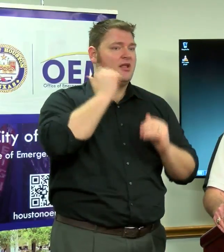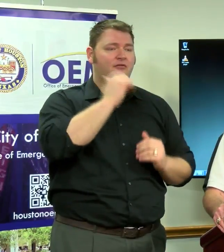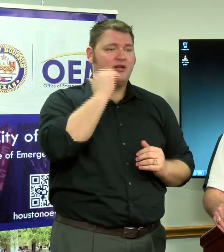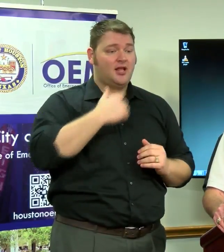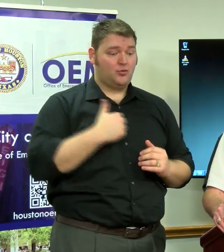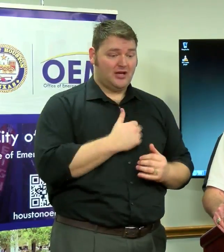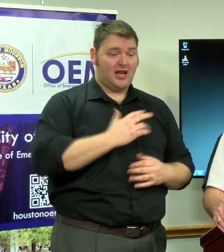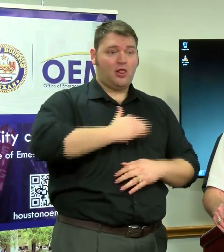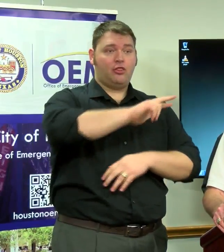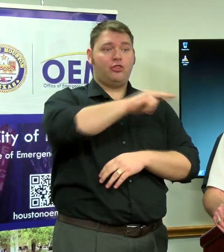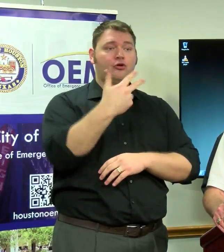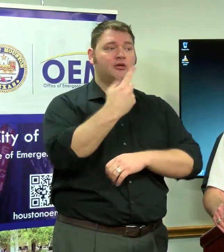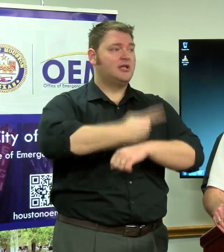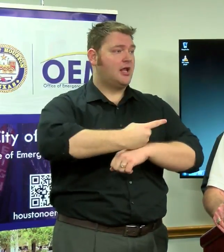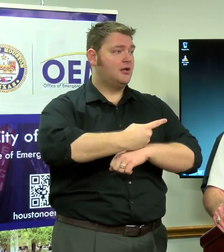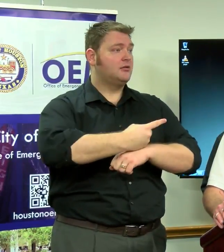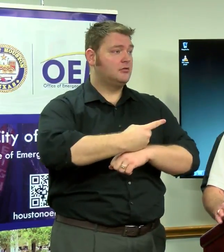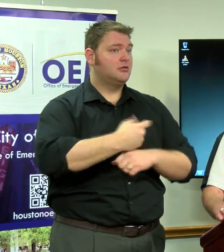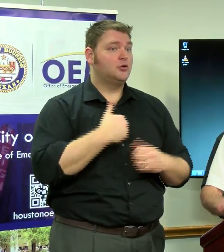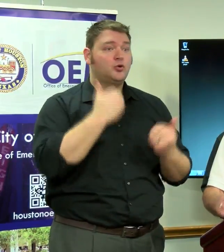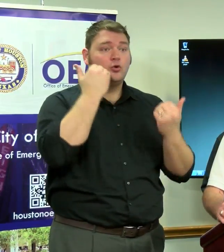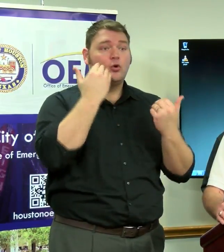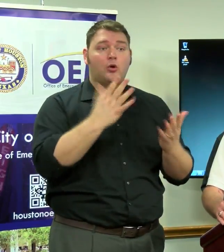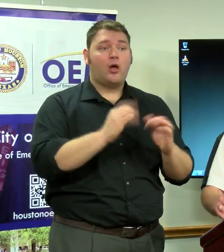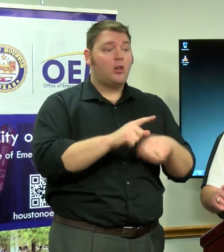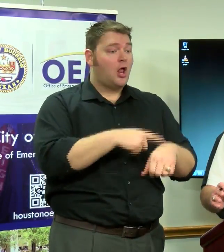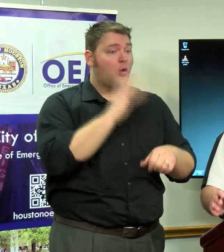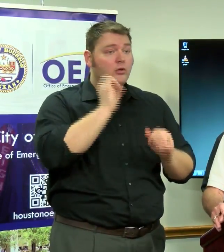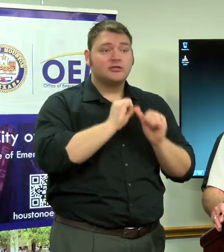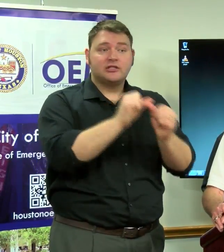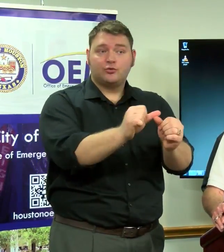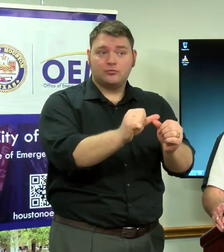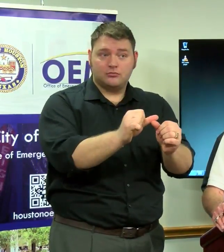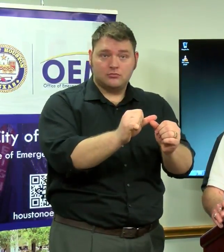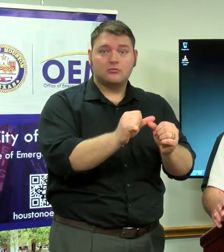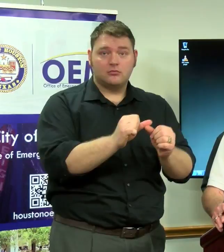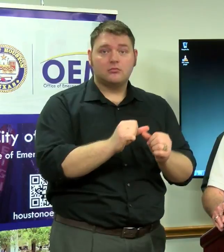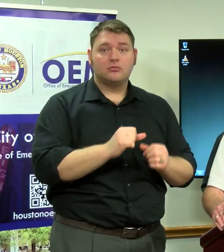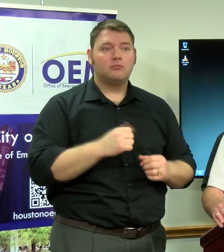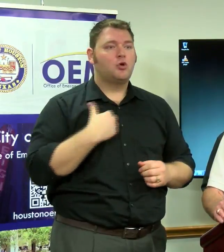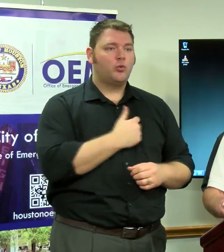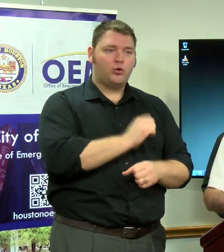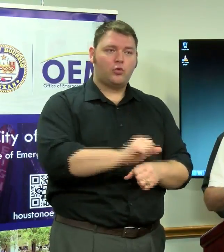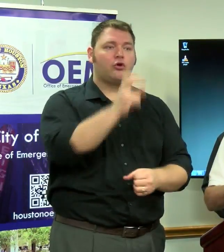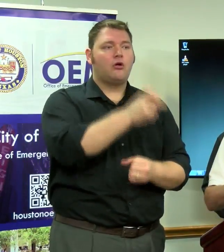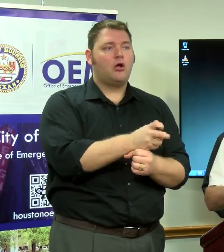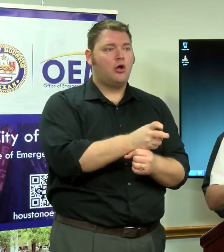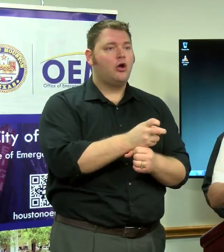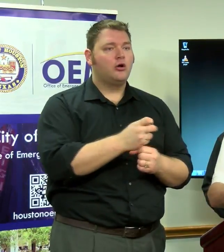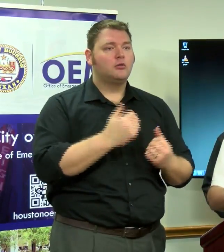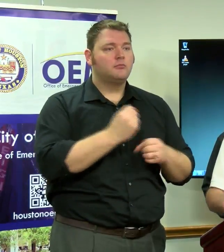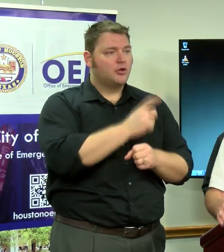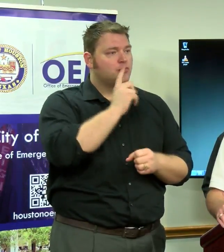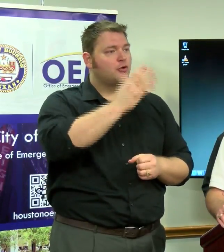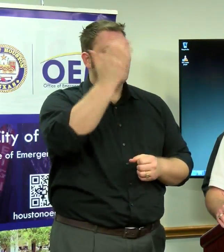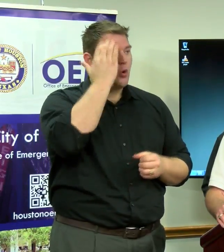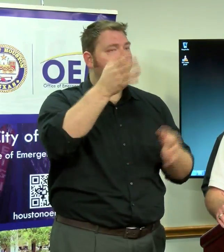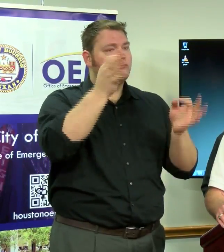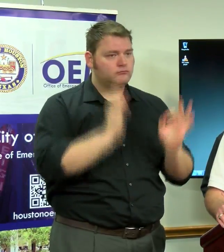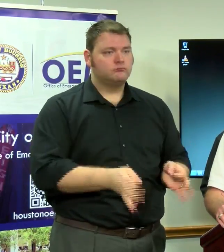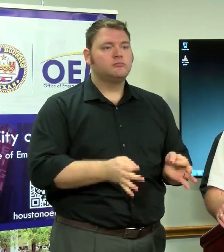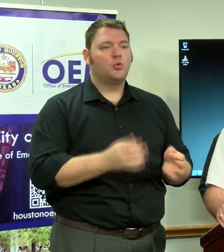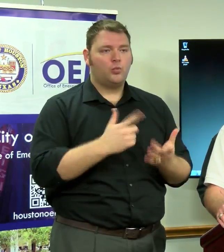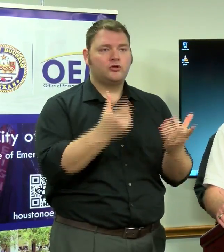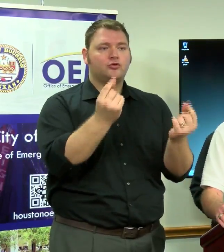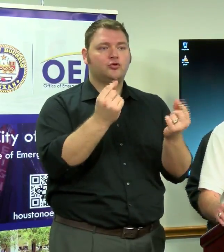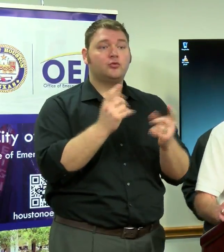but we're all working very hard to coordinate what we do and at the same time provide the necessary information